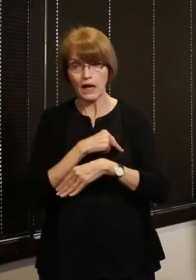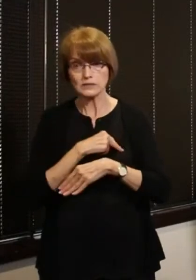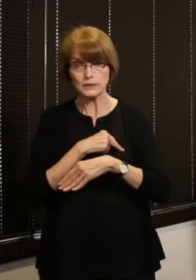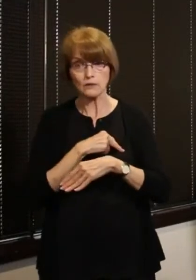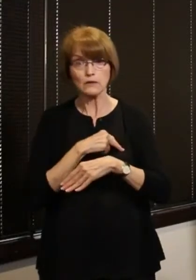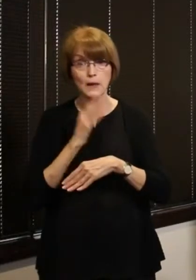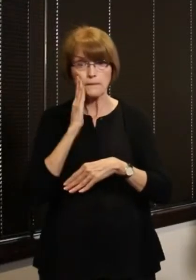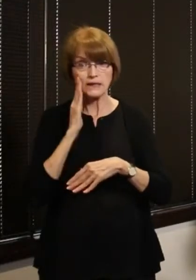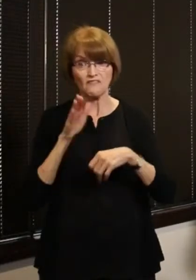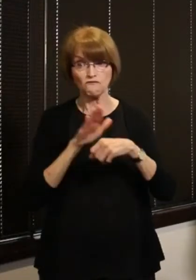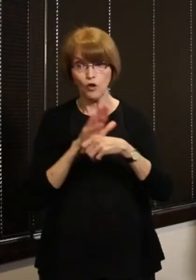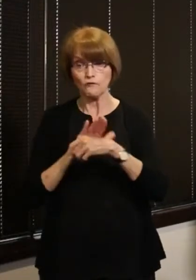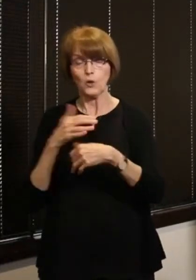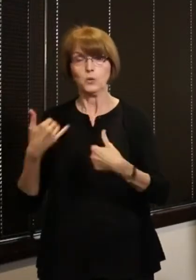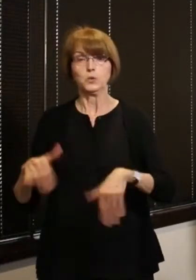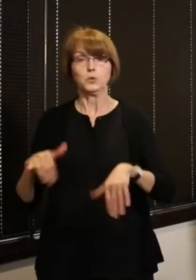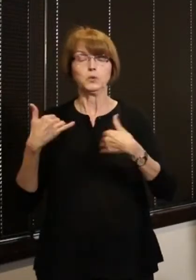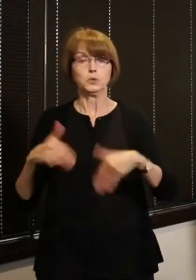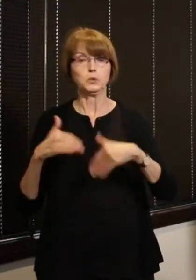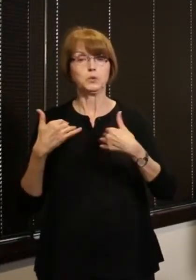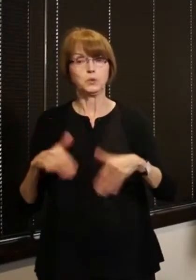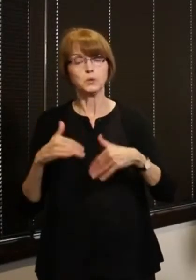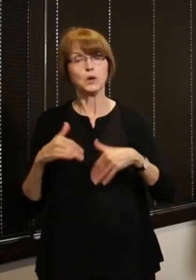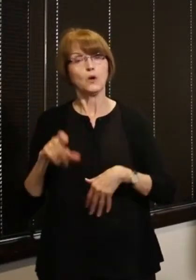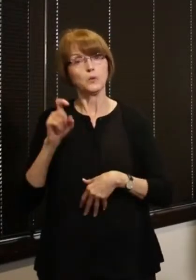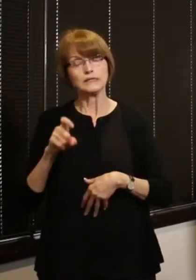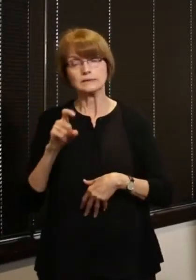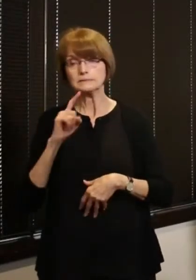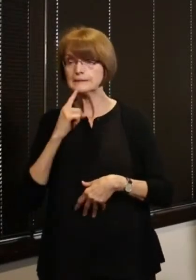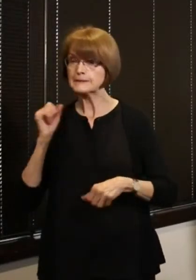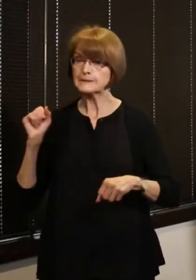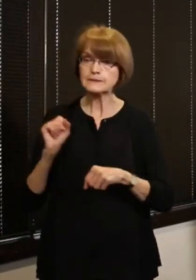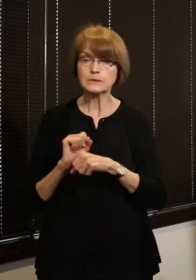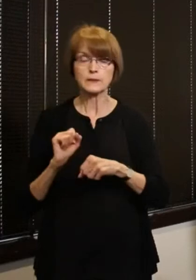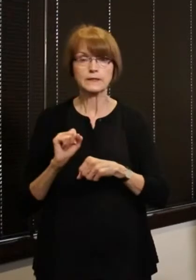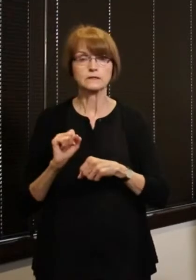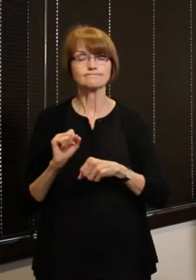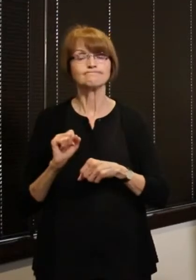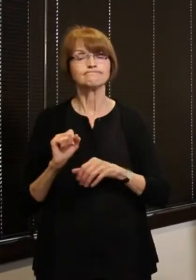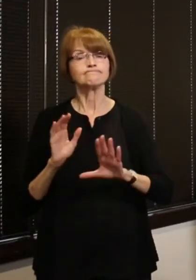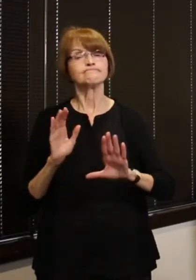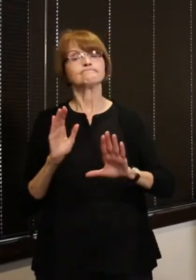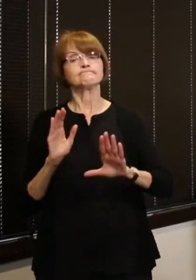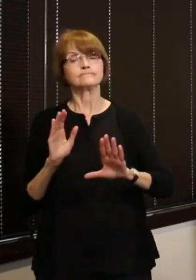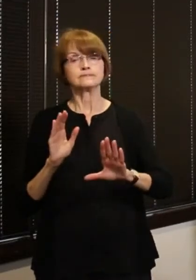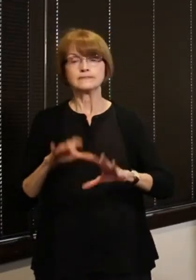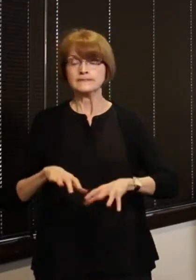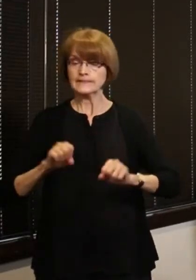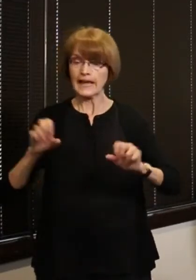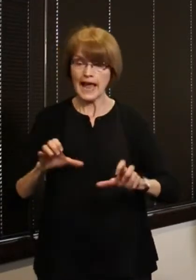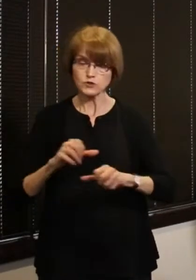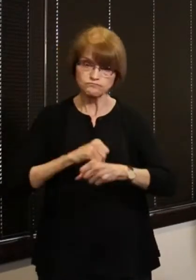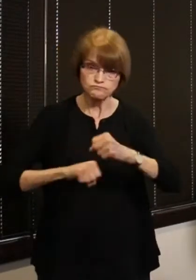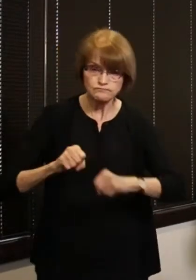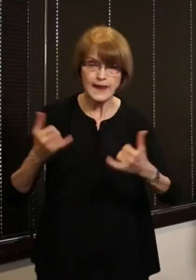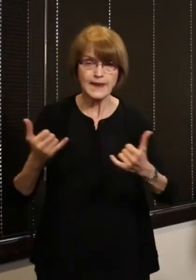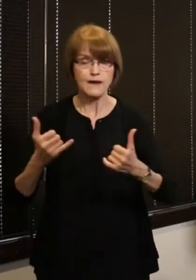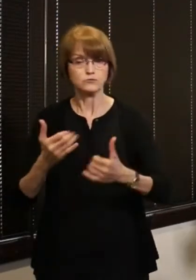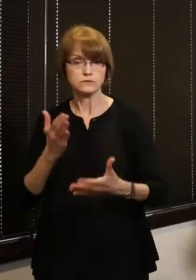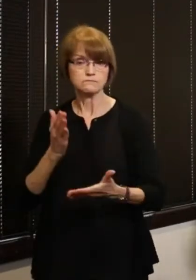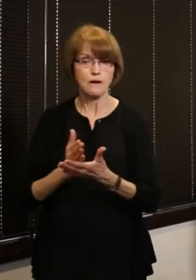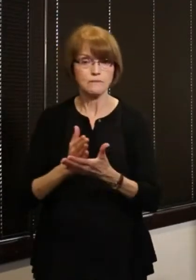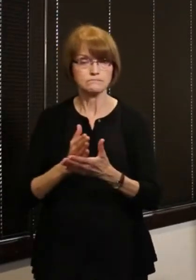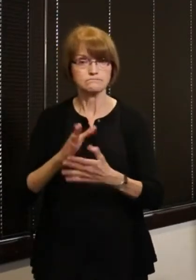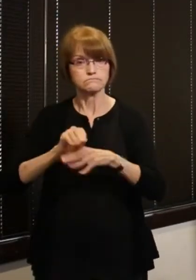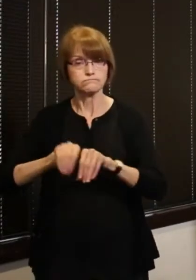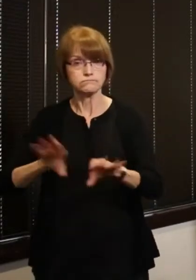rising at a rapid rate, we need to pump on the brakes and realize that we need to take action now, because you don't want to get to the